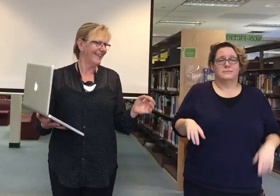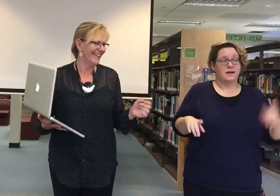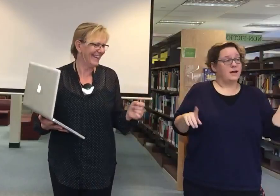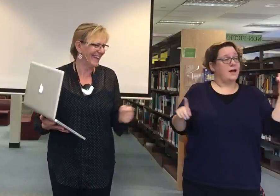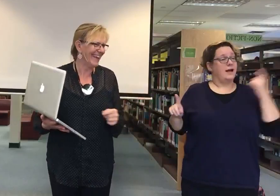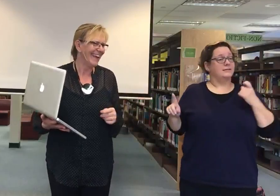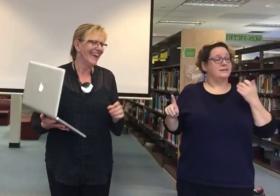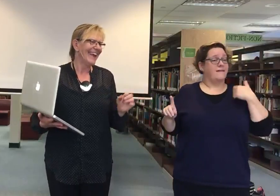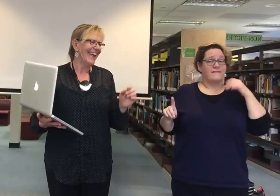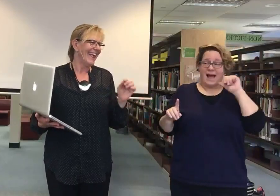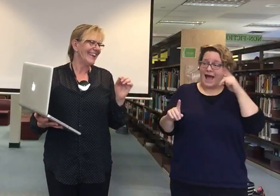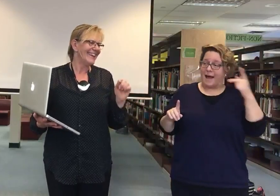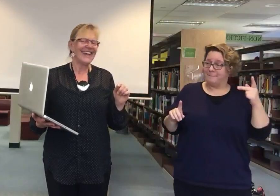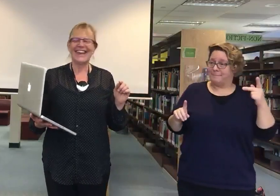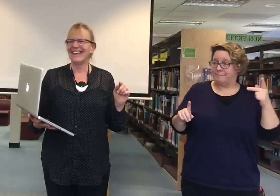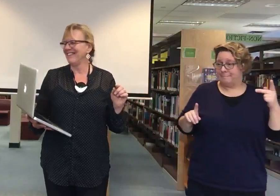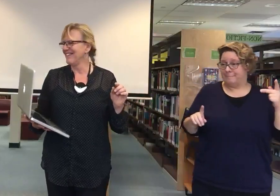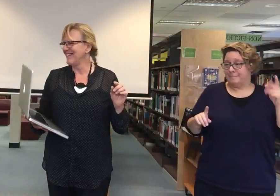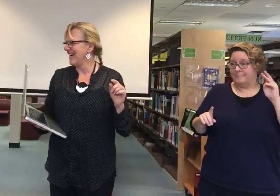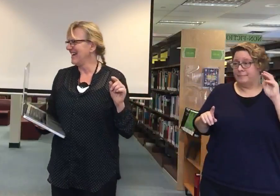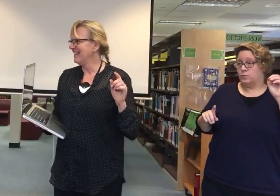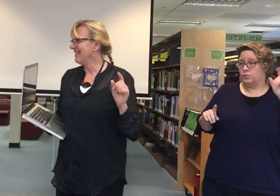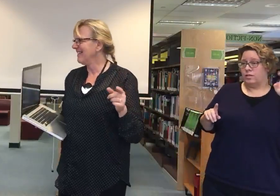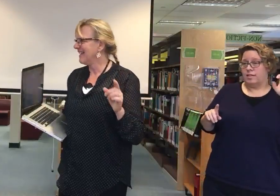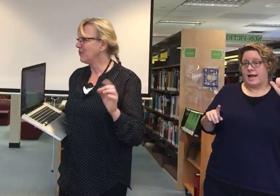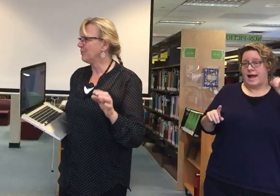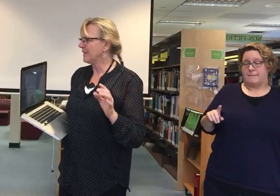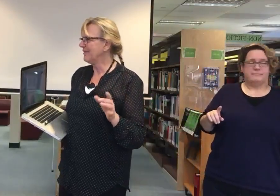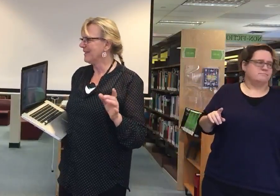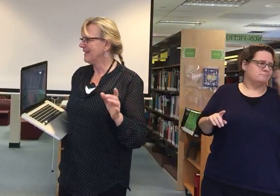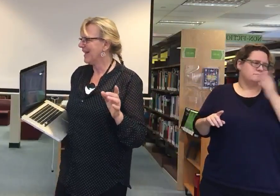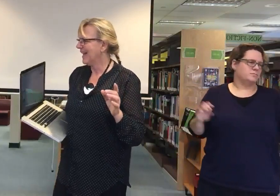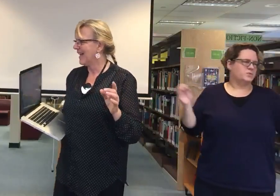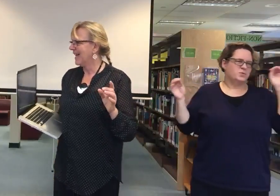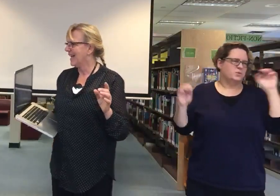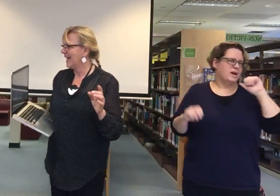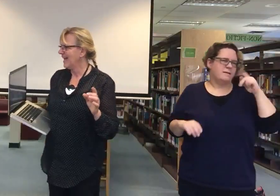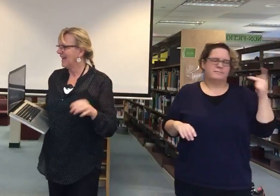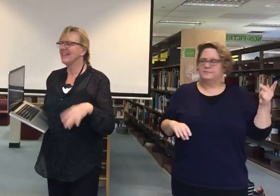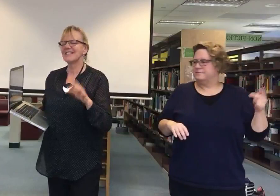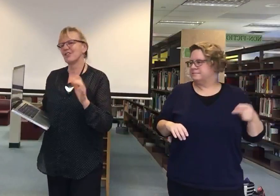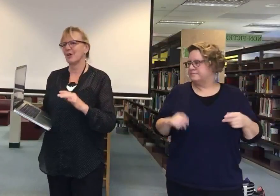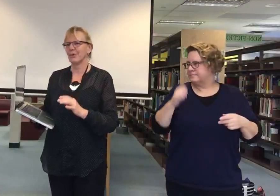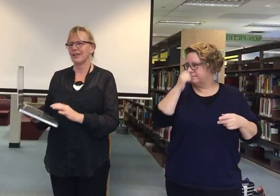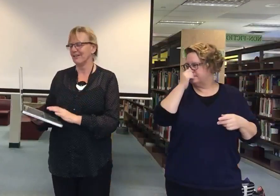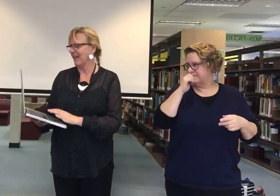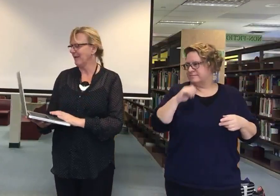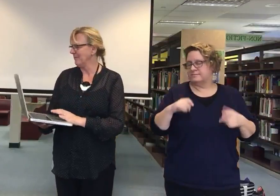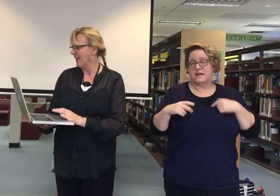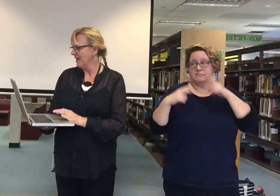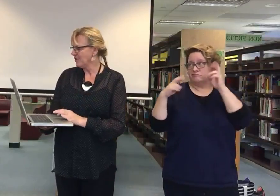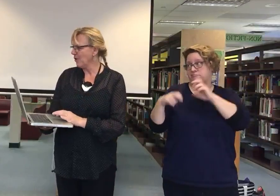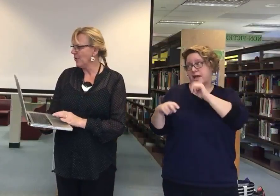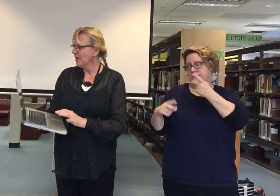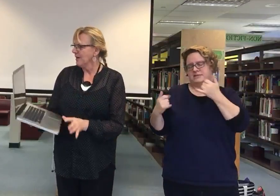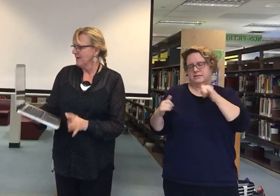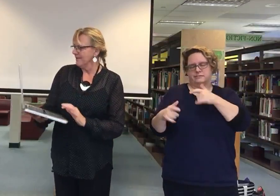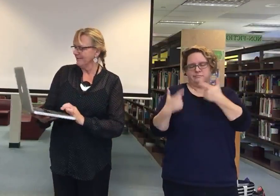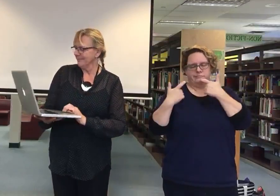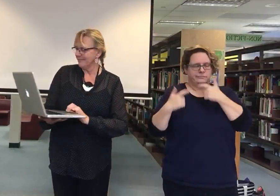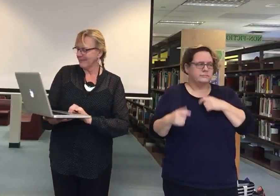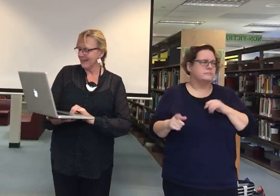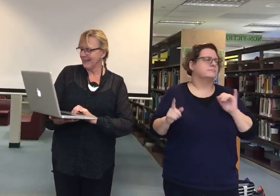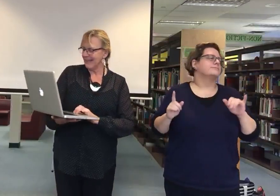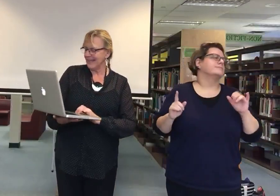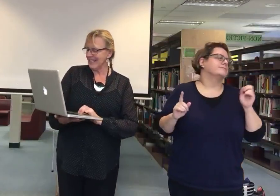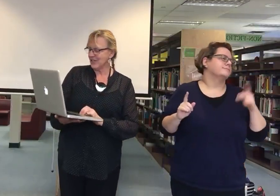that? And I don't believe. downloaded the app. I did And it's still the not password that she gave me, So and it's